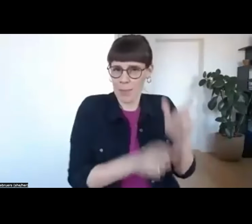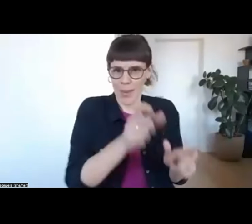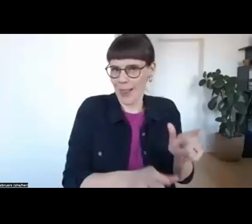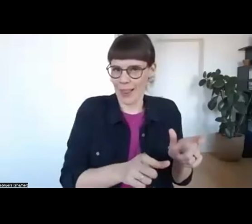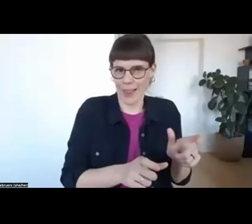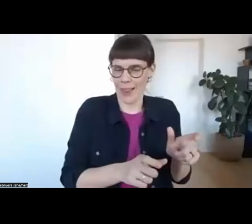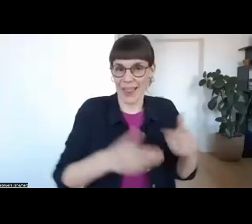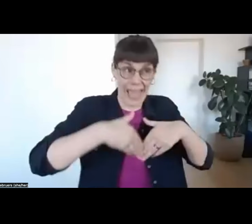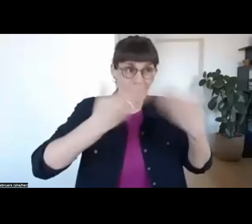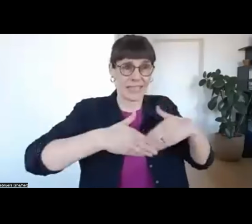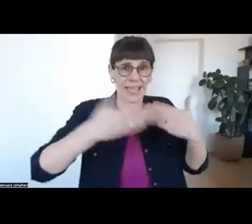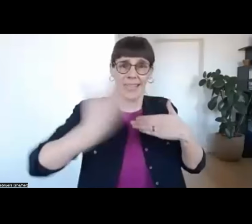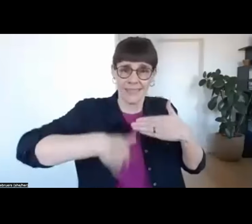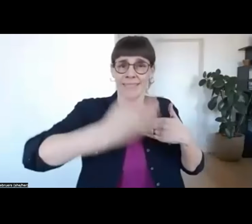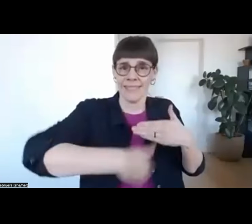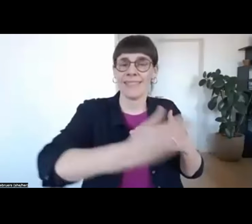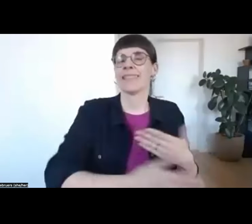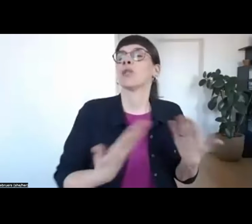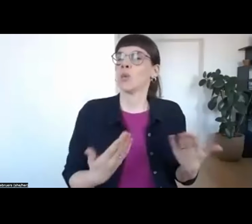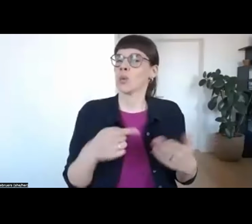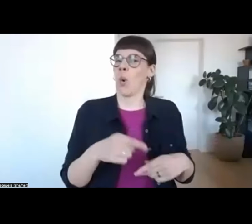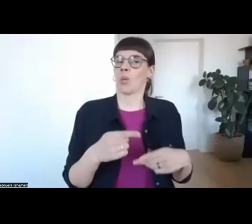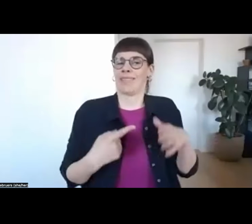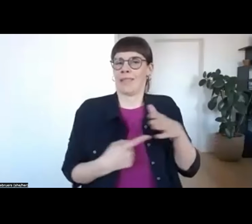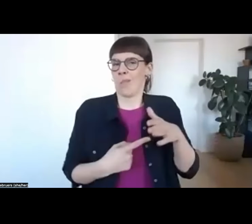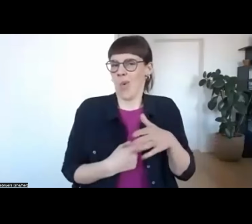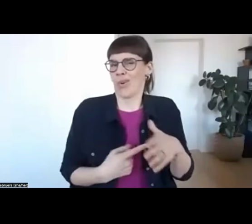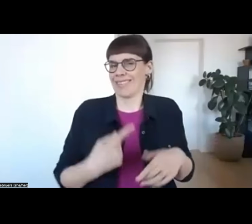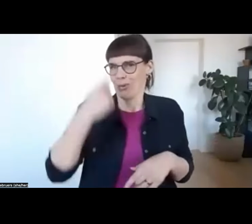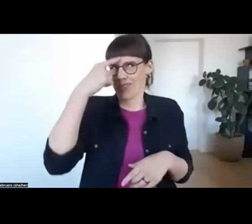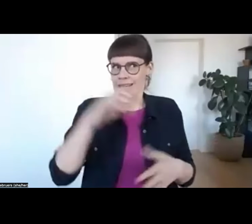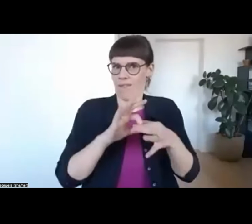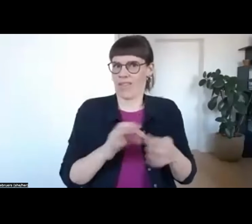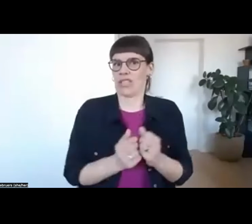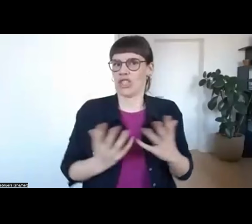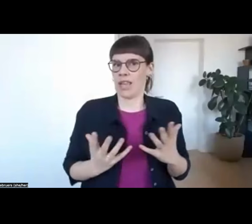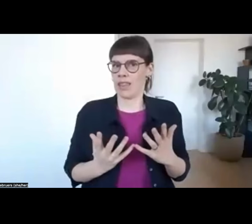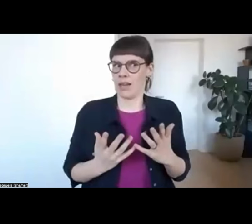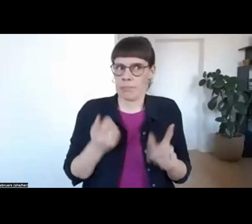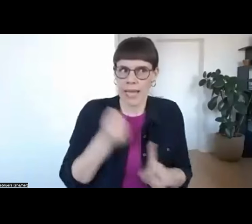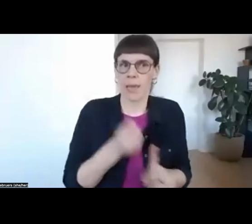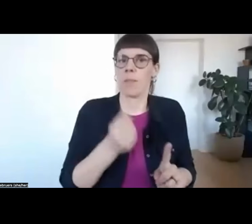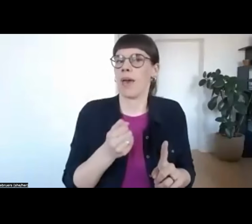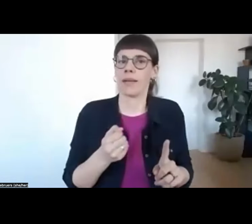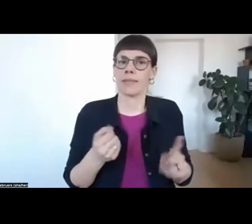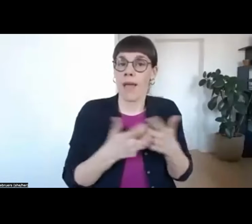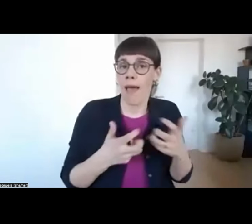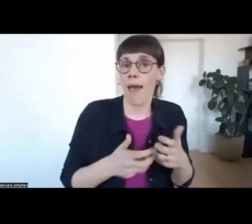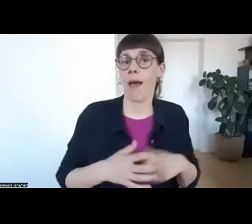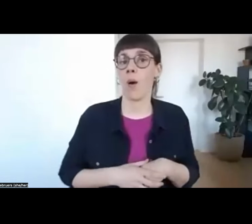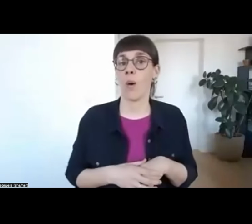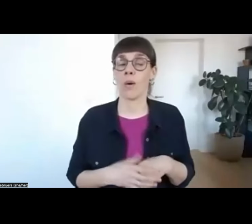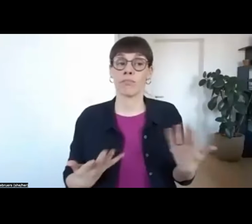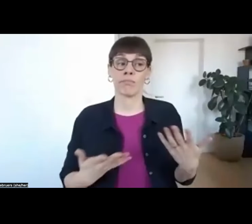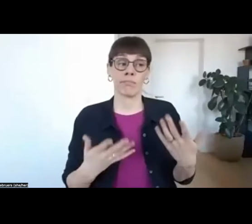So we as interpreters are working with people. Every day we're meeting different people. So it's important for us to understand